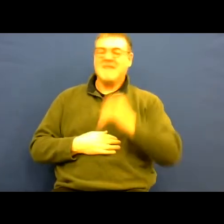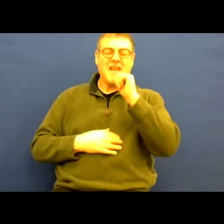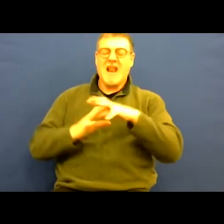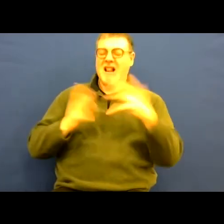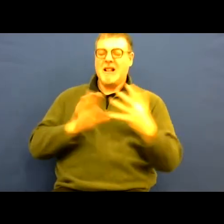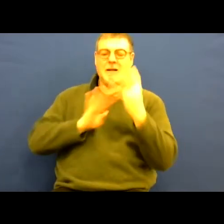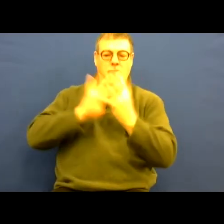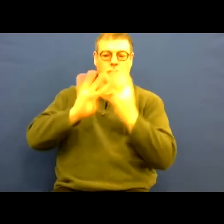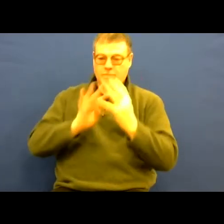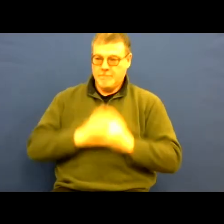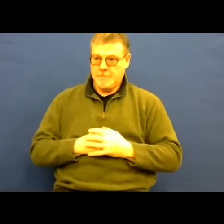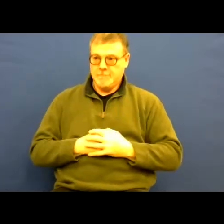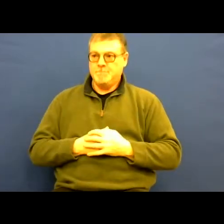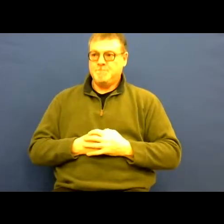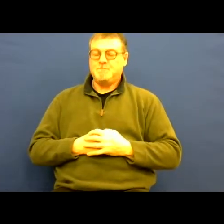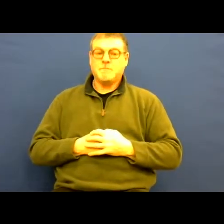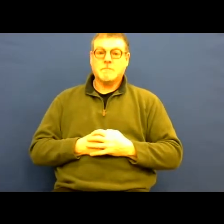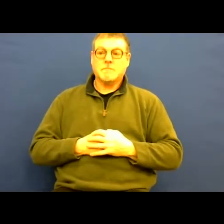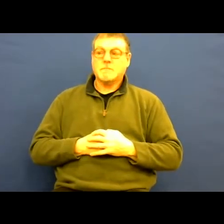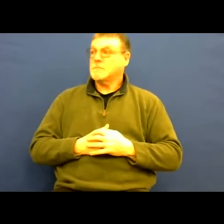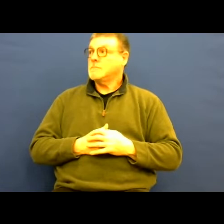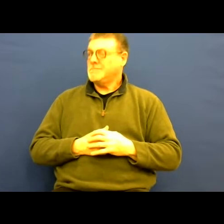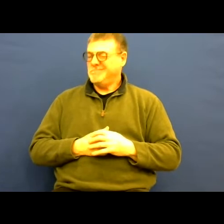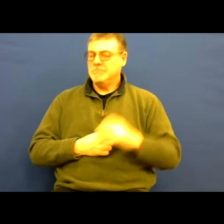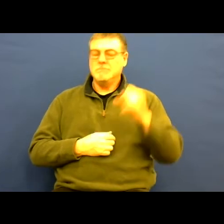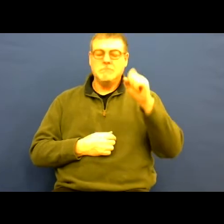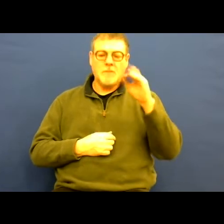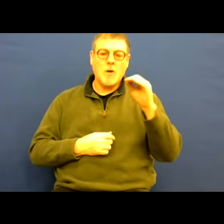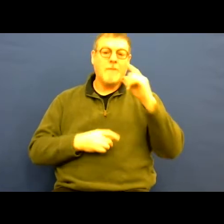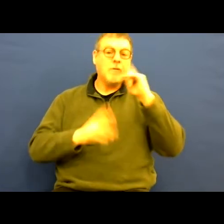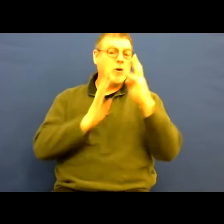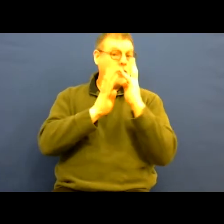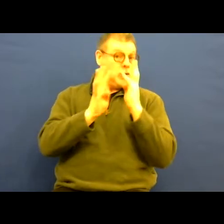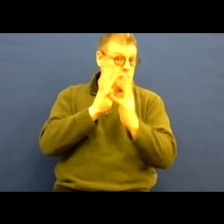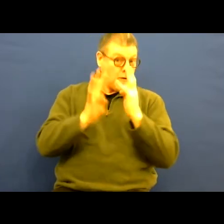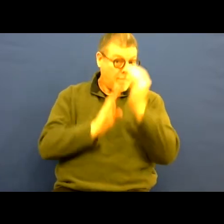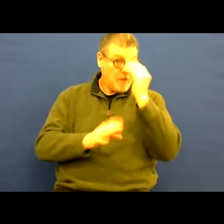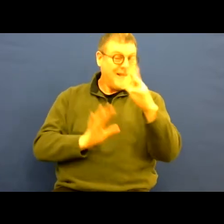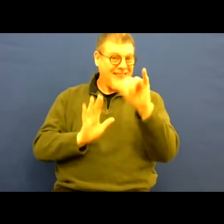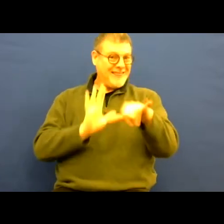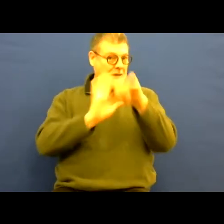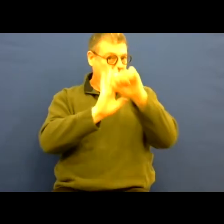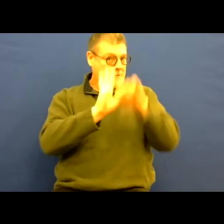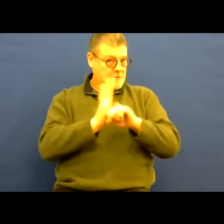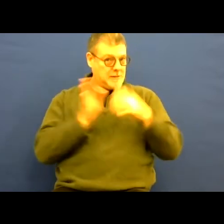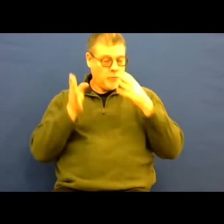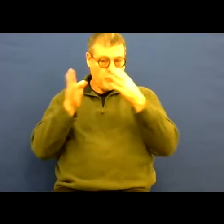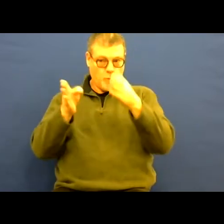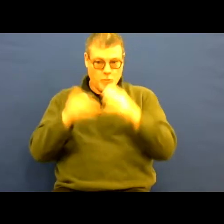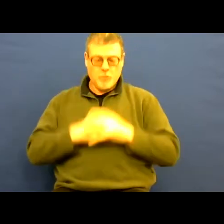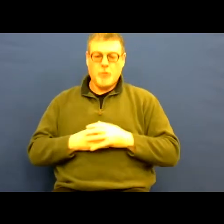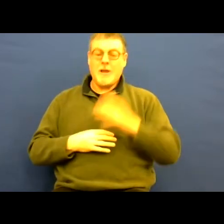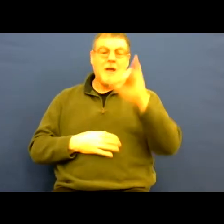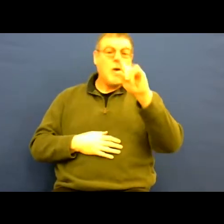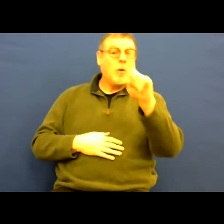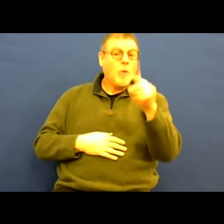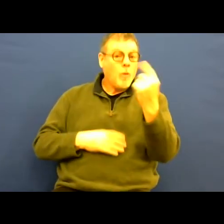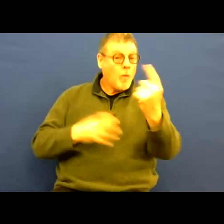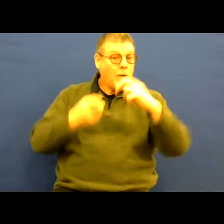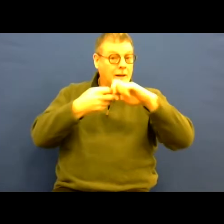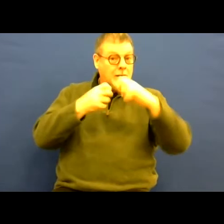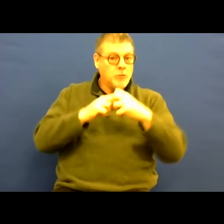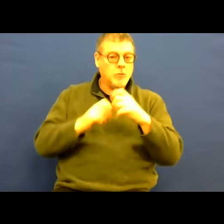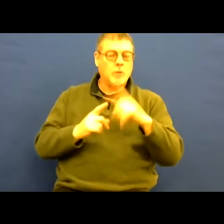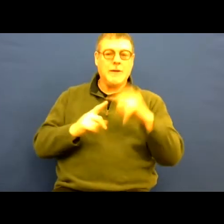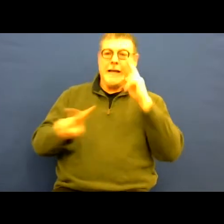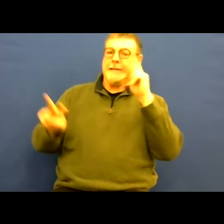traffic. sure. In terms of the traffic on that road, it is a state road. The only issue is sight